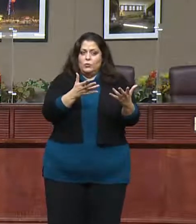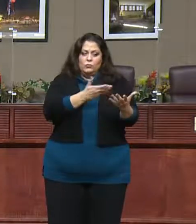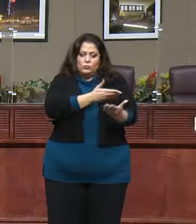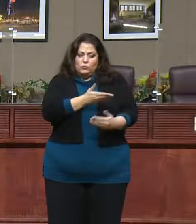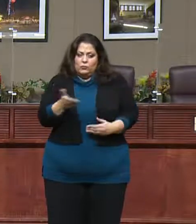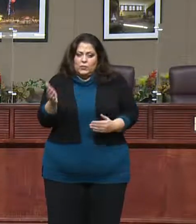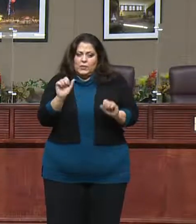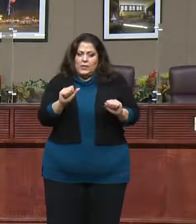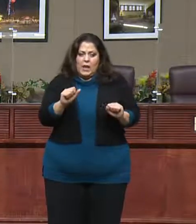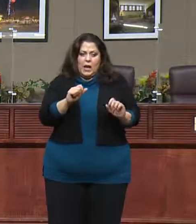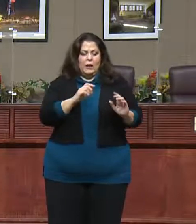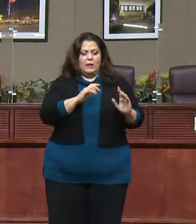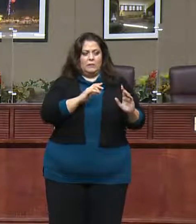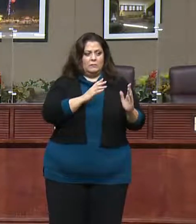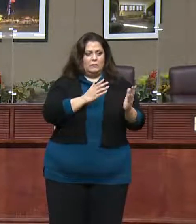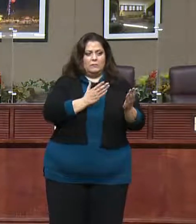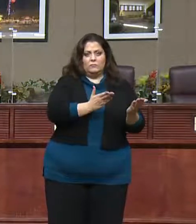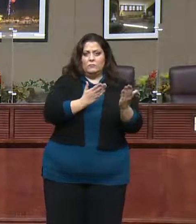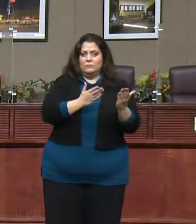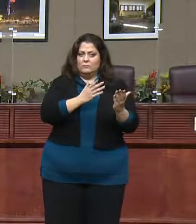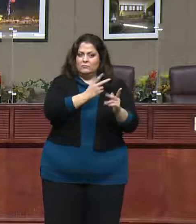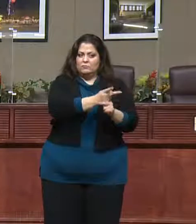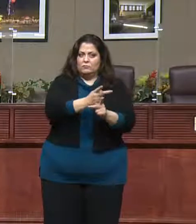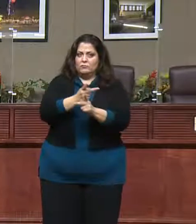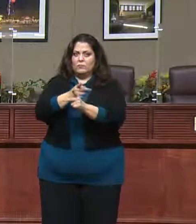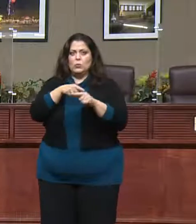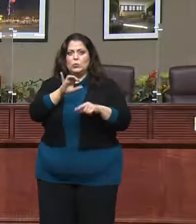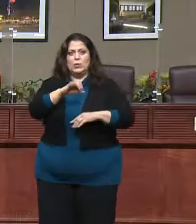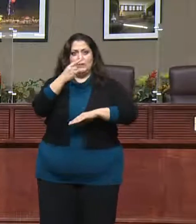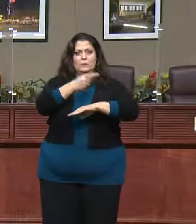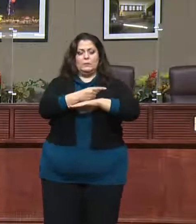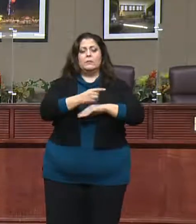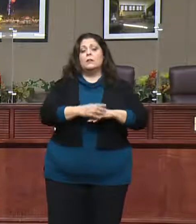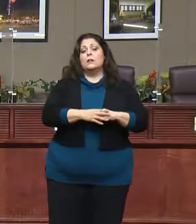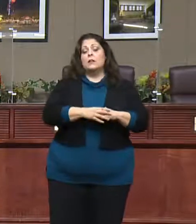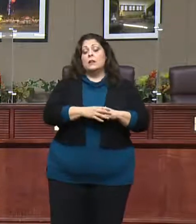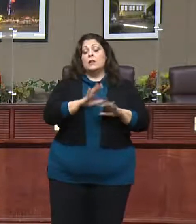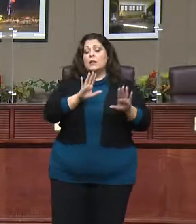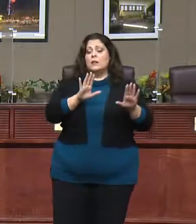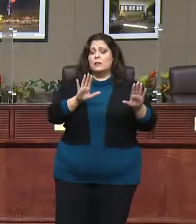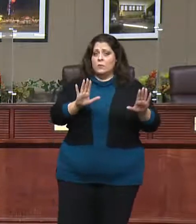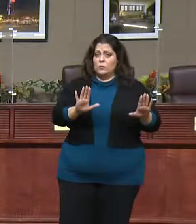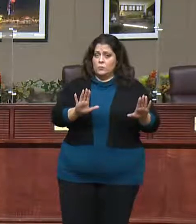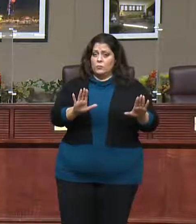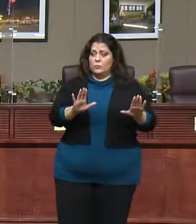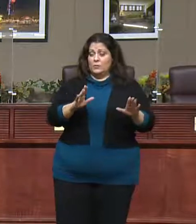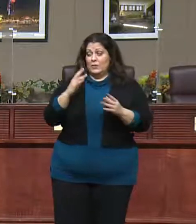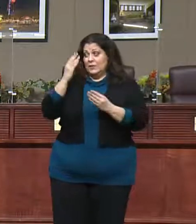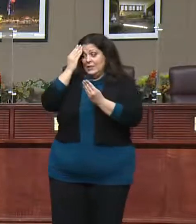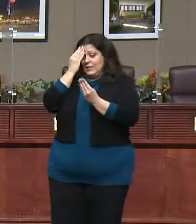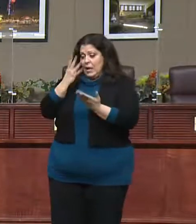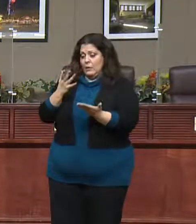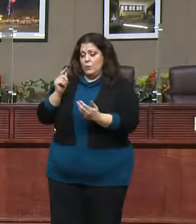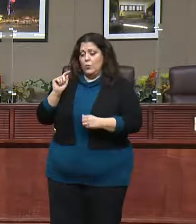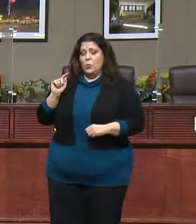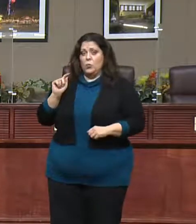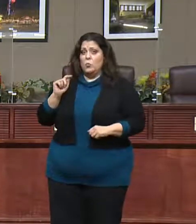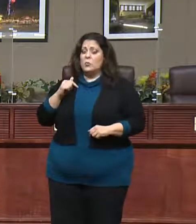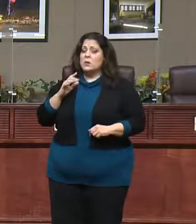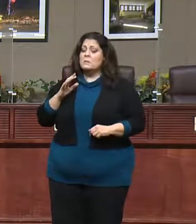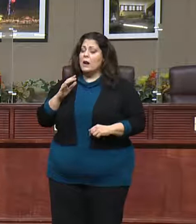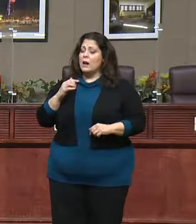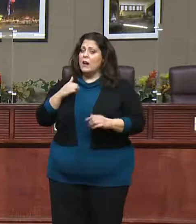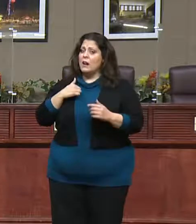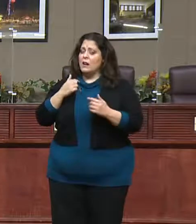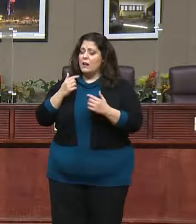days. I'm concerned about some of the data, and I wanted to mention it to you, especially about long-term